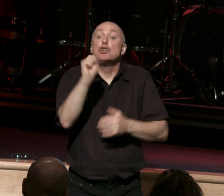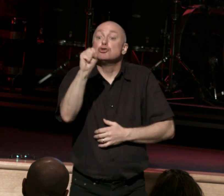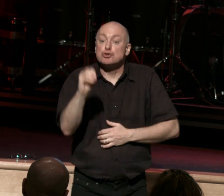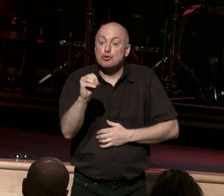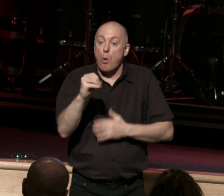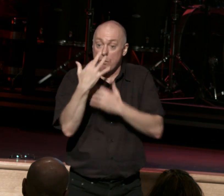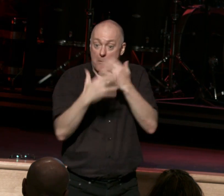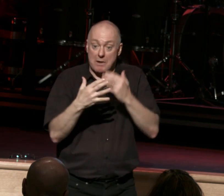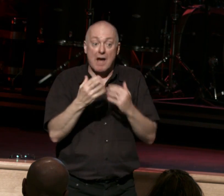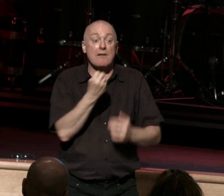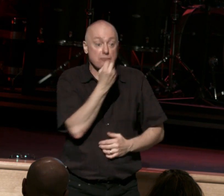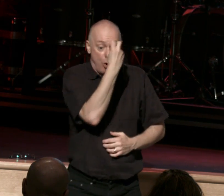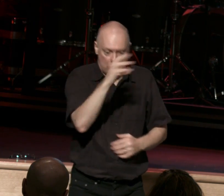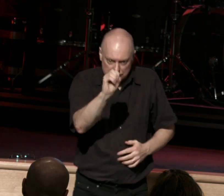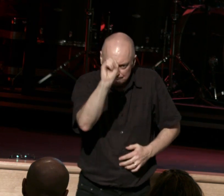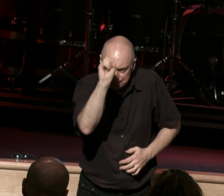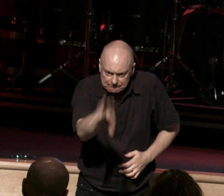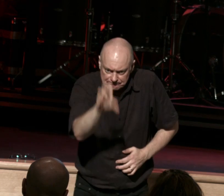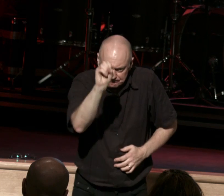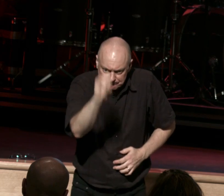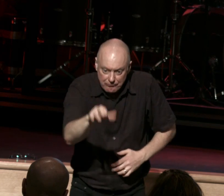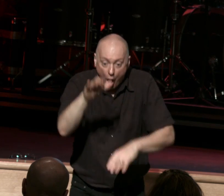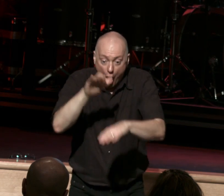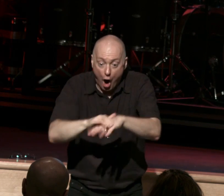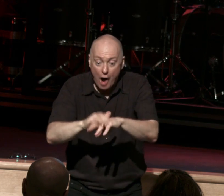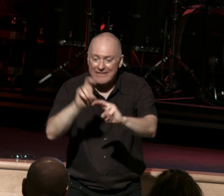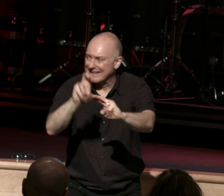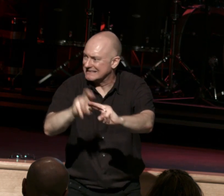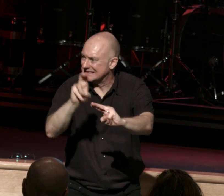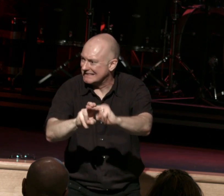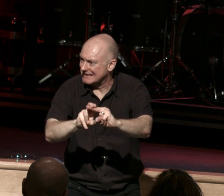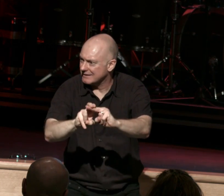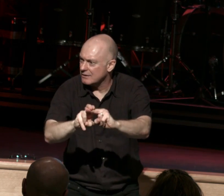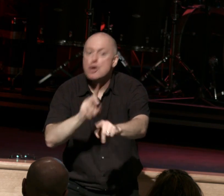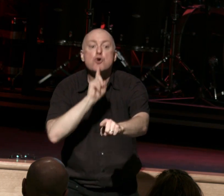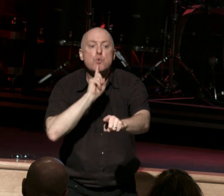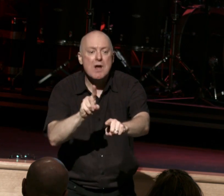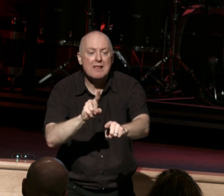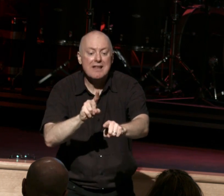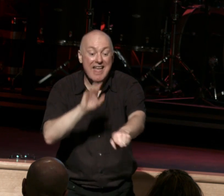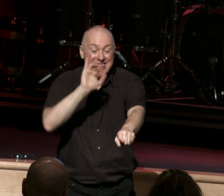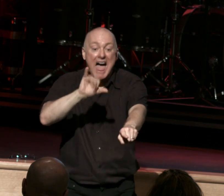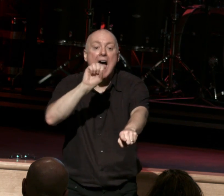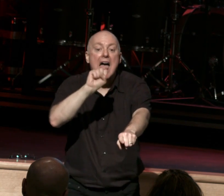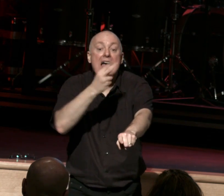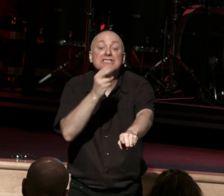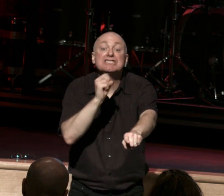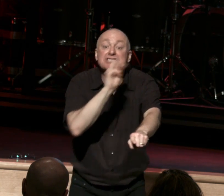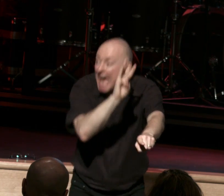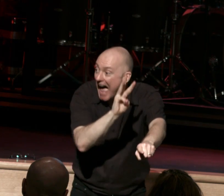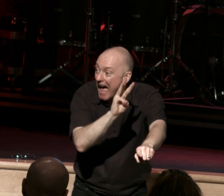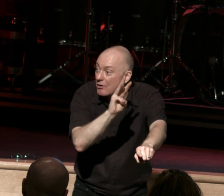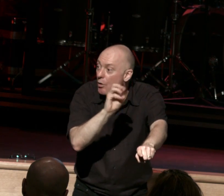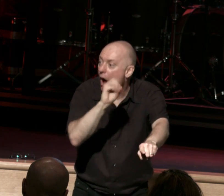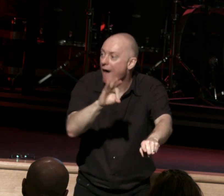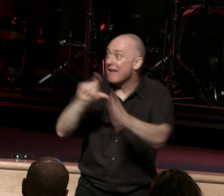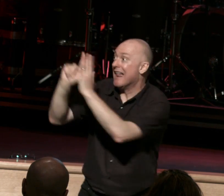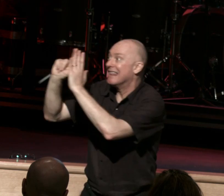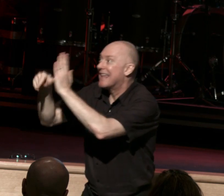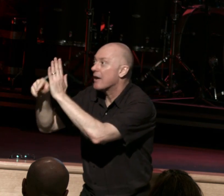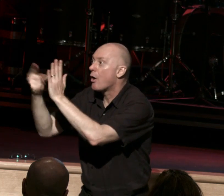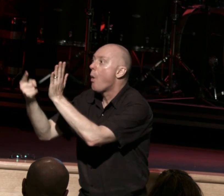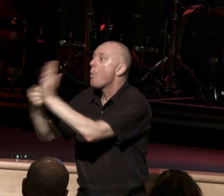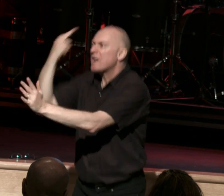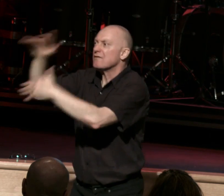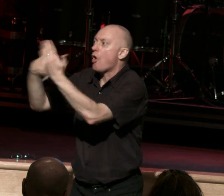the sprinkling of the blood of a goat on top of the mercy seat was ultimately a shadow of the